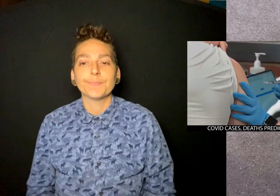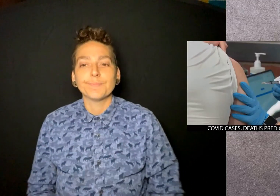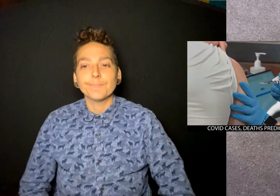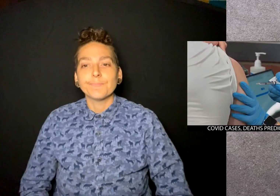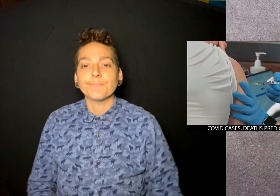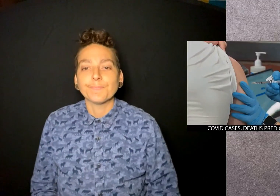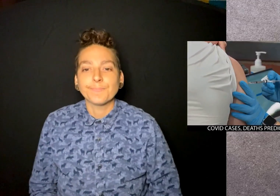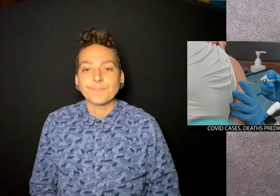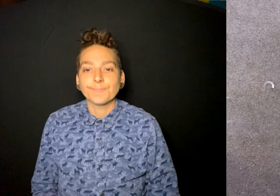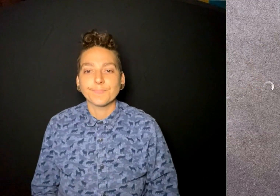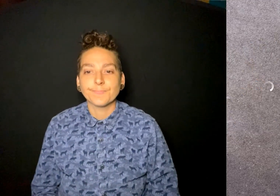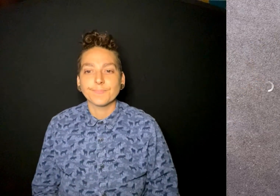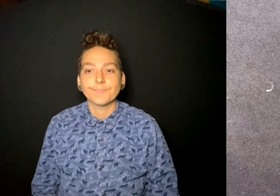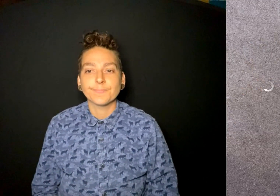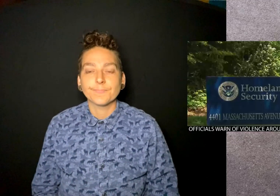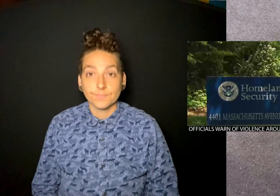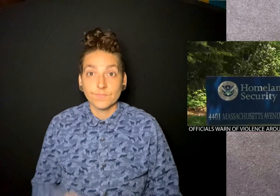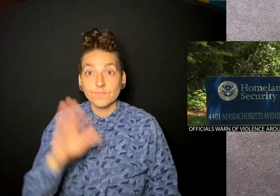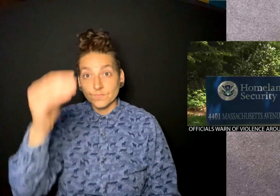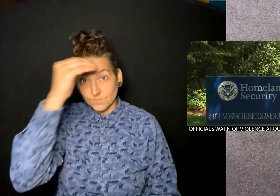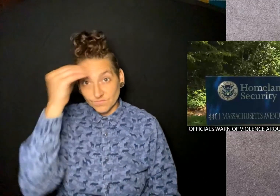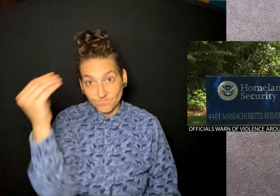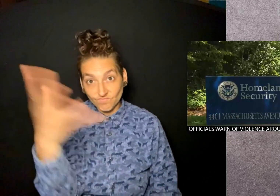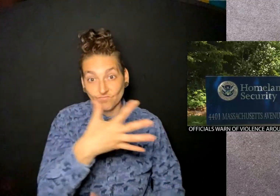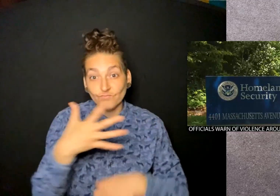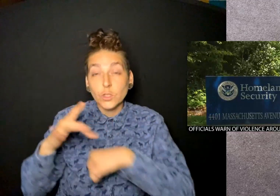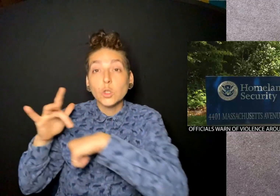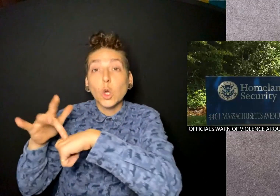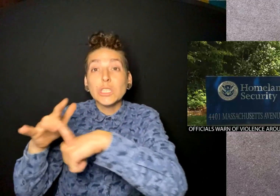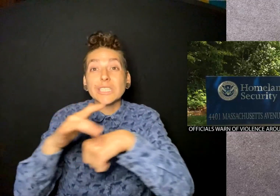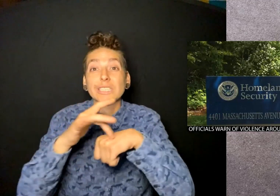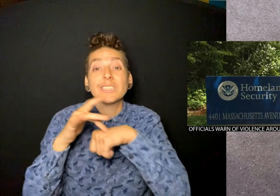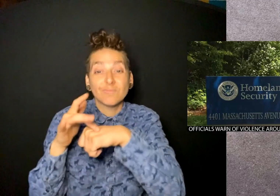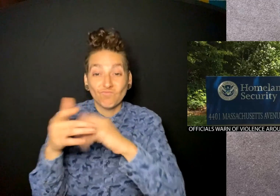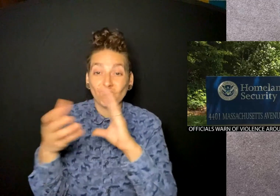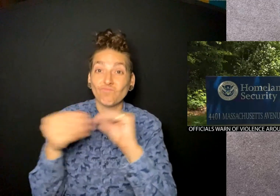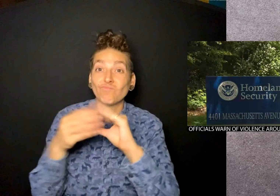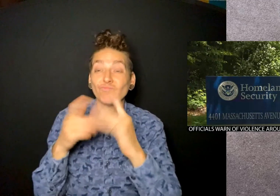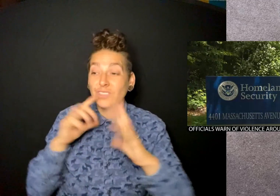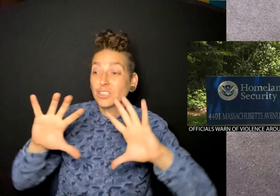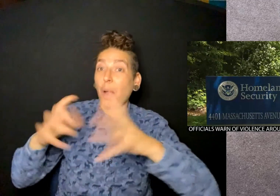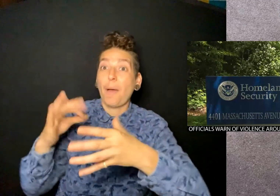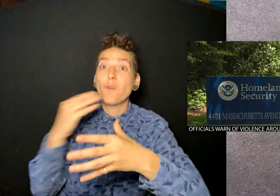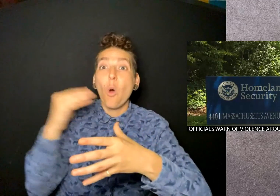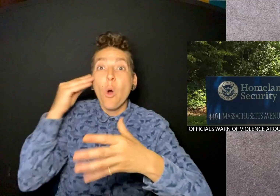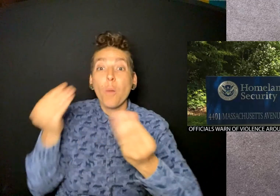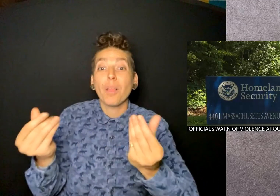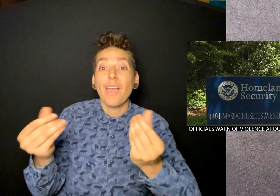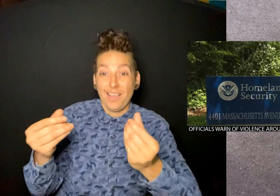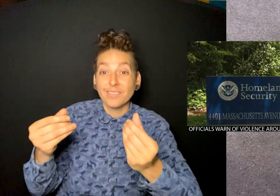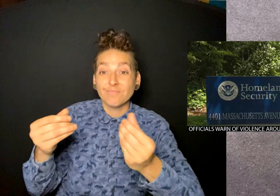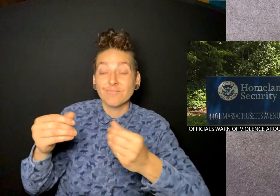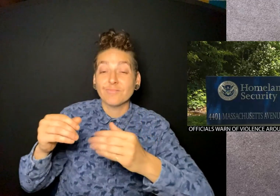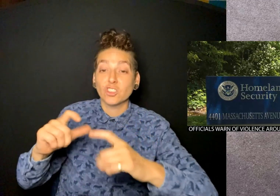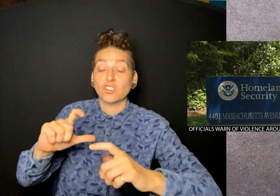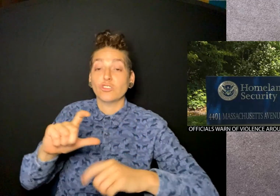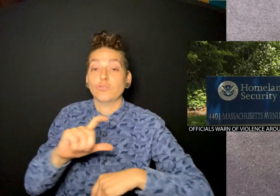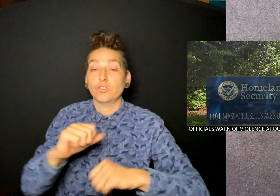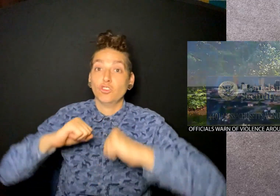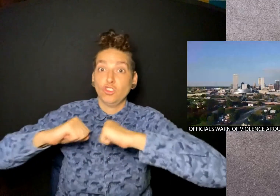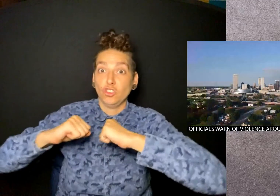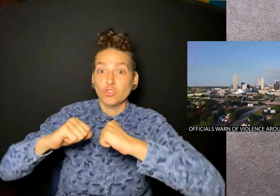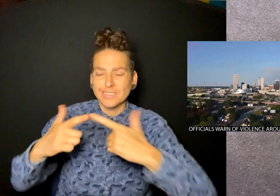ii